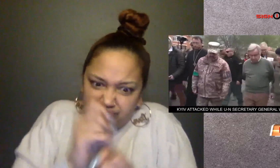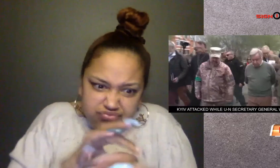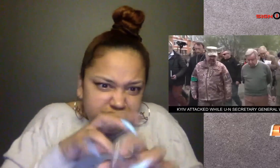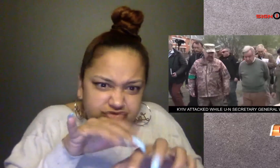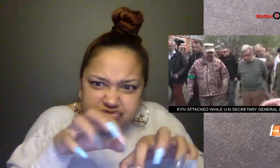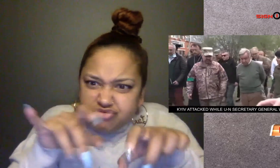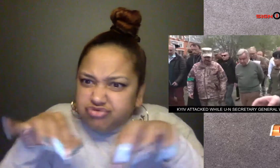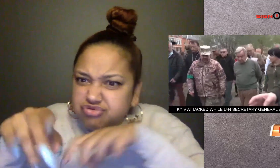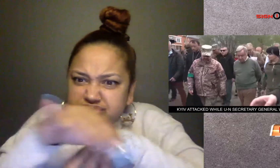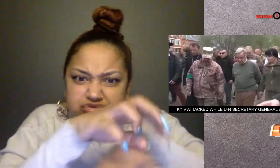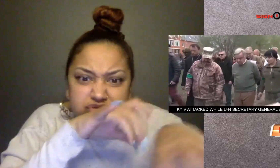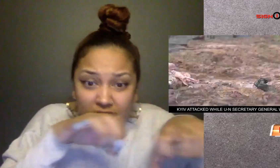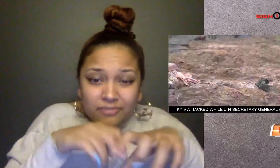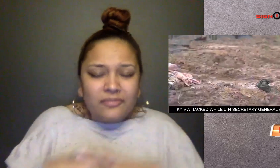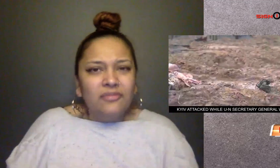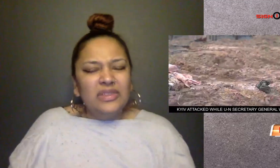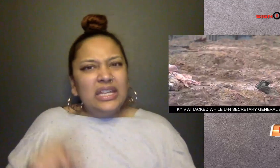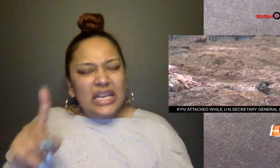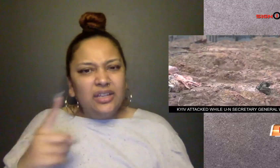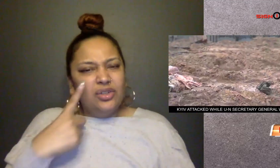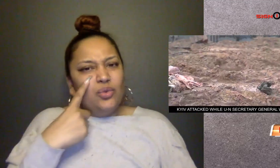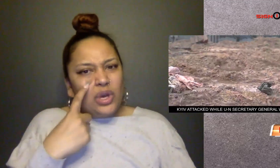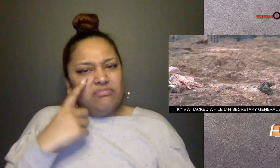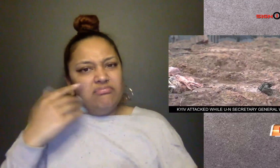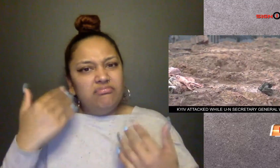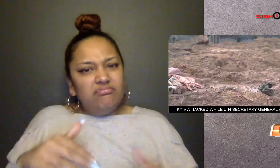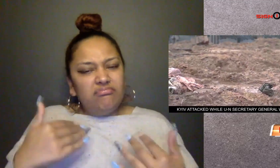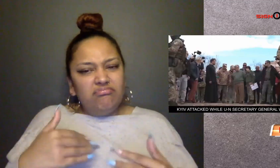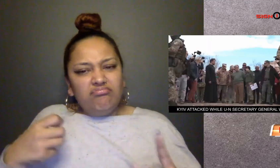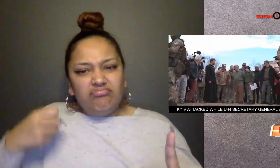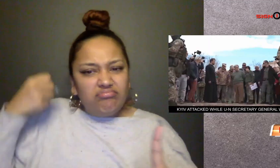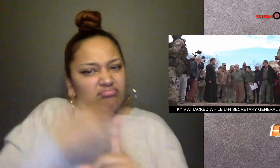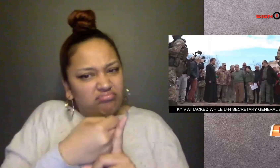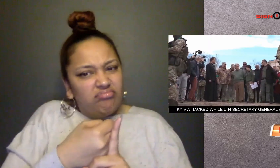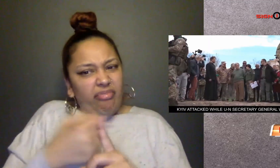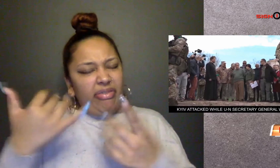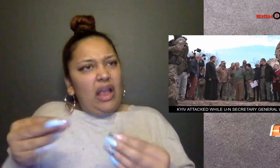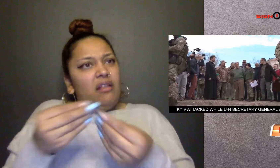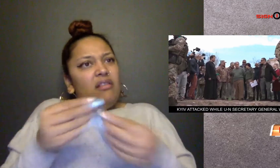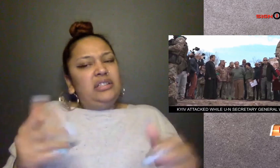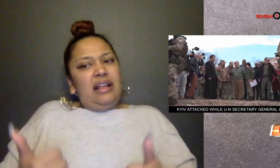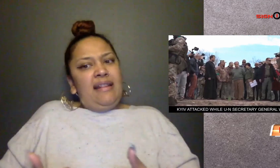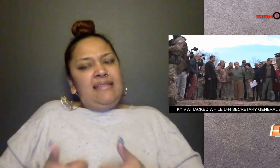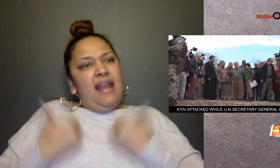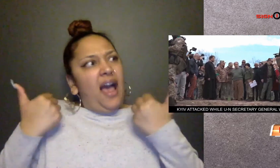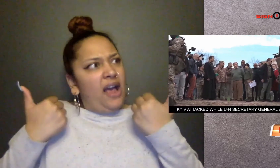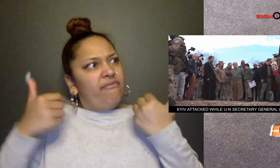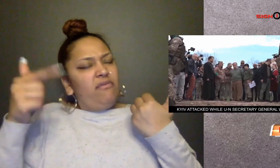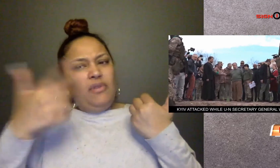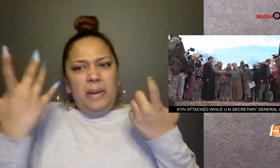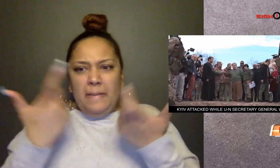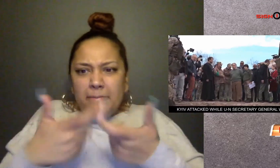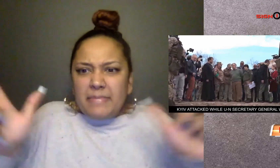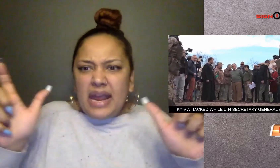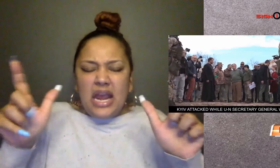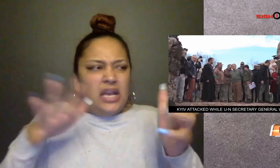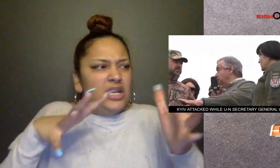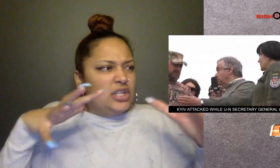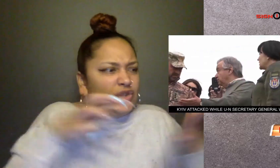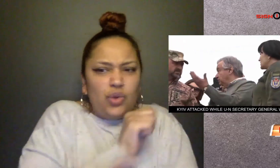the center of hell saying he witnessed firsthand the senseless loss of life